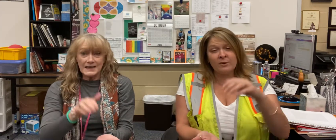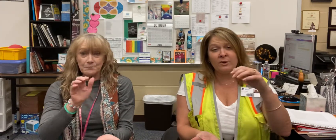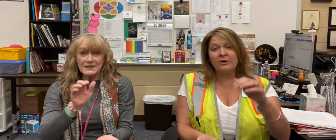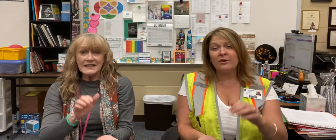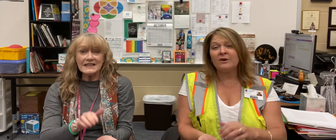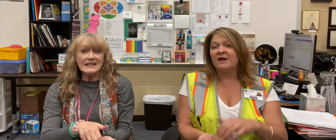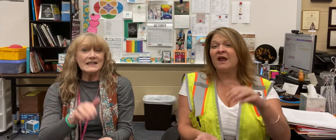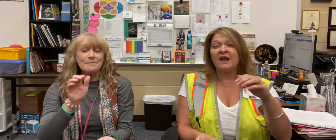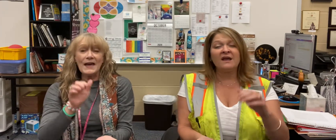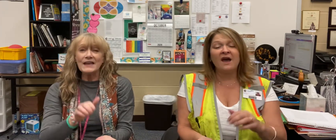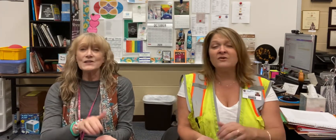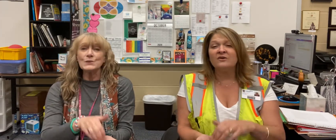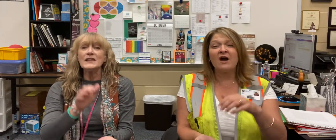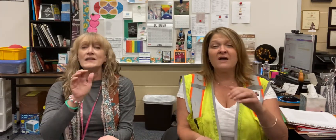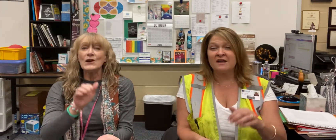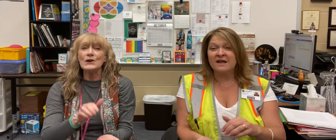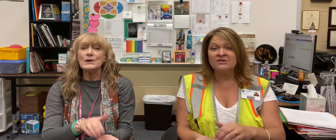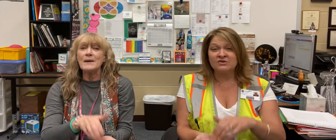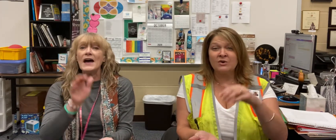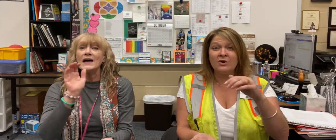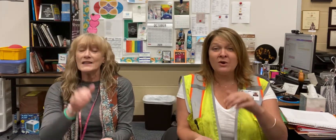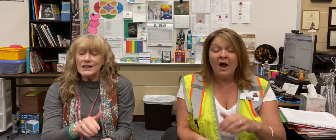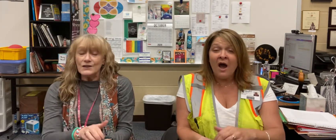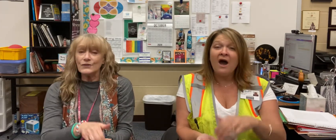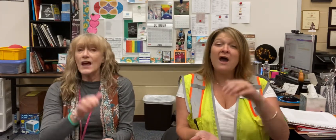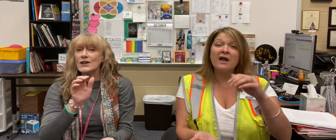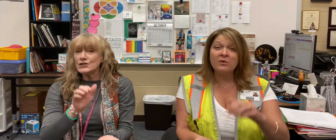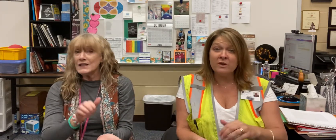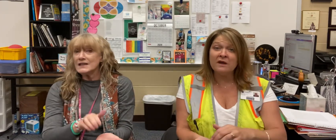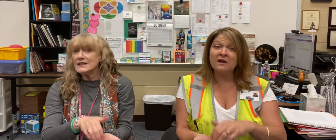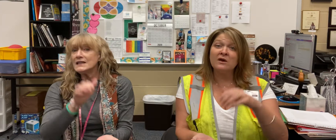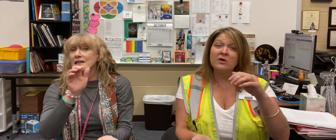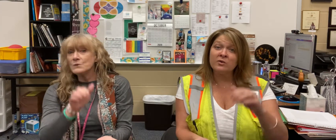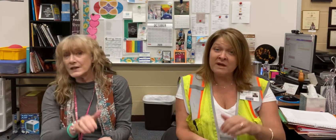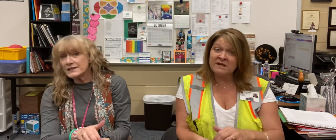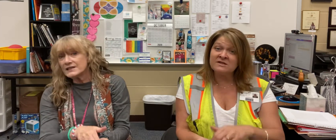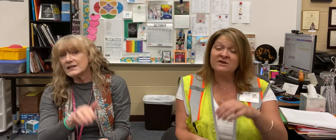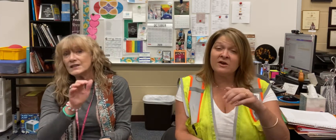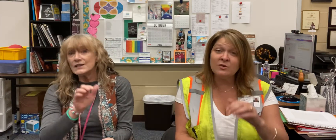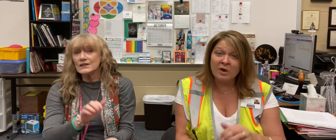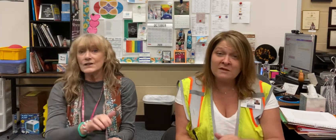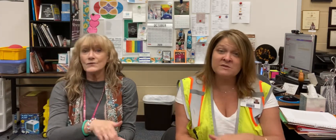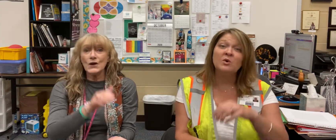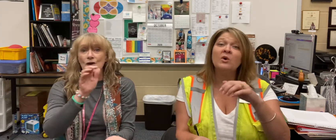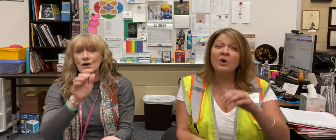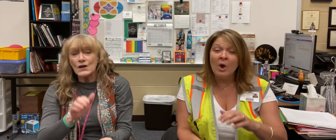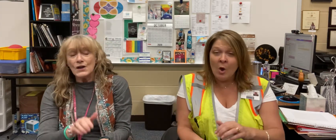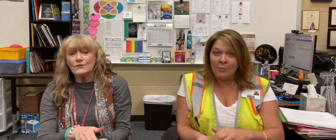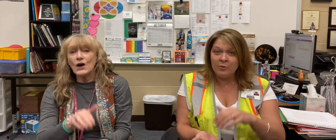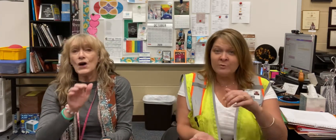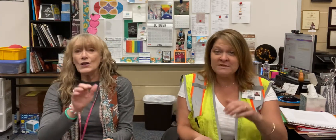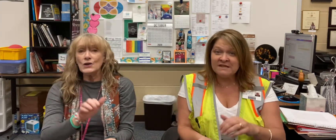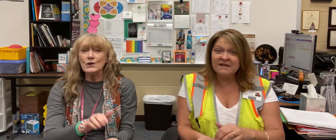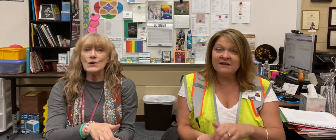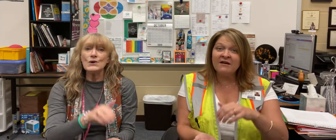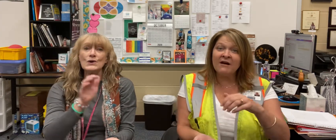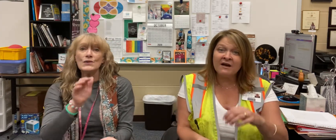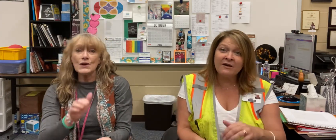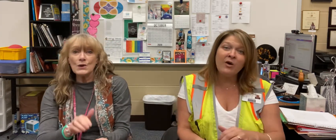Blue lake and rocky shore, flash will return once more. Boom, diddy, yada,